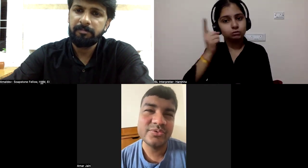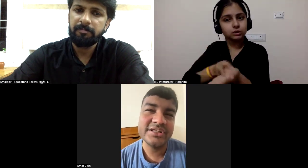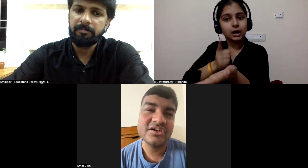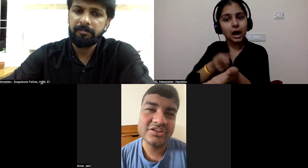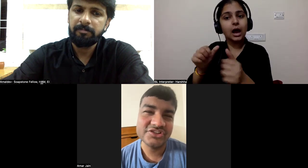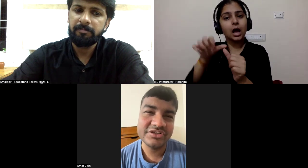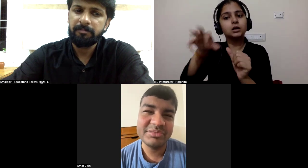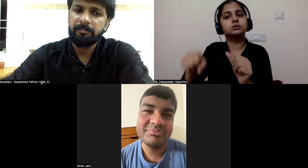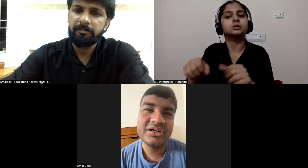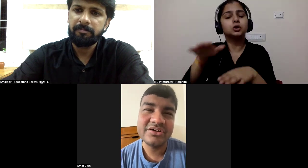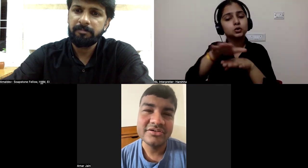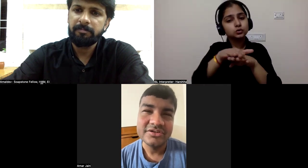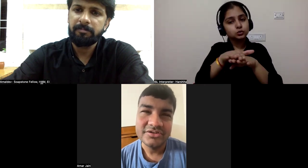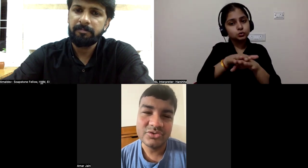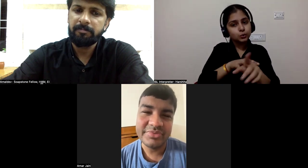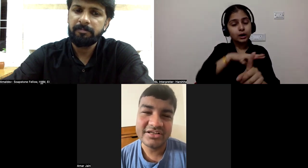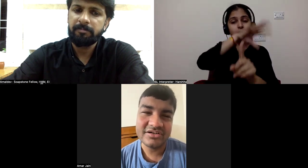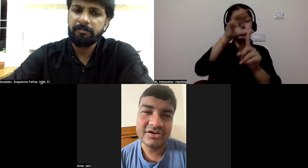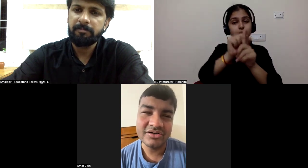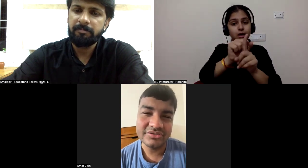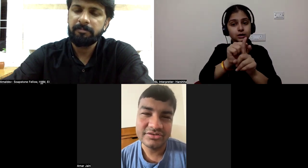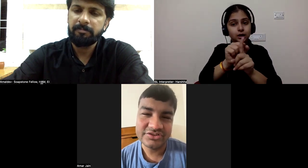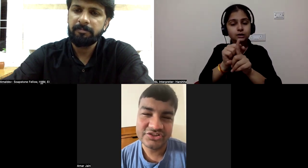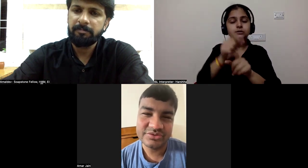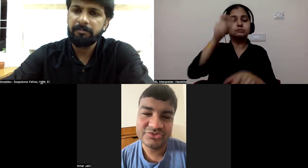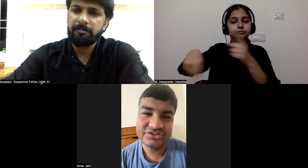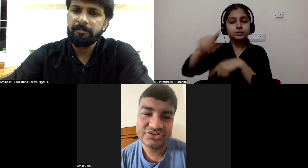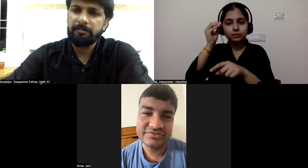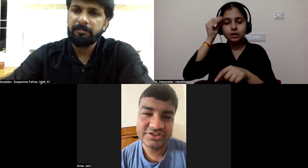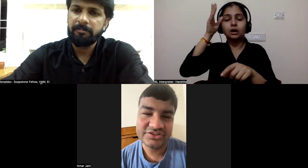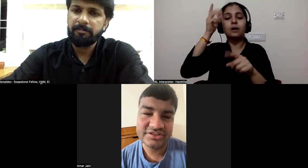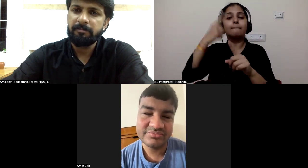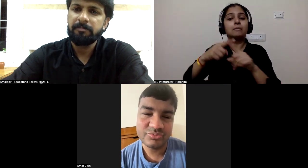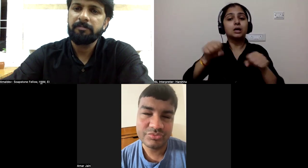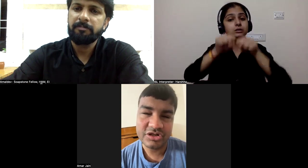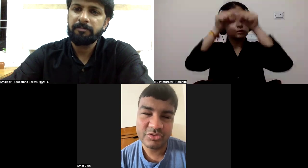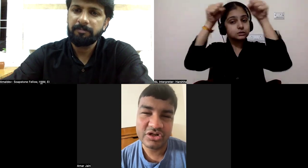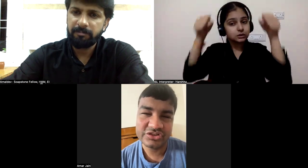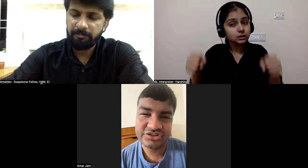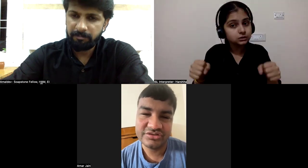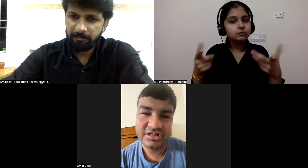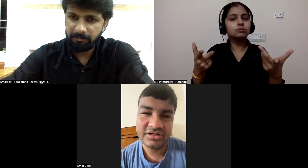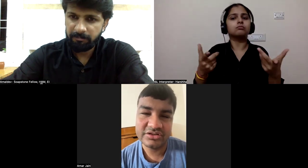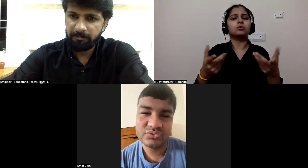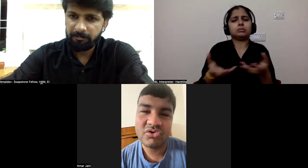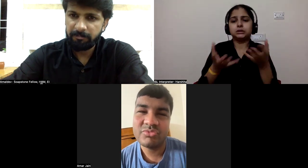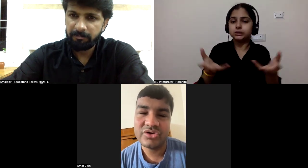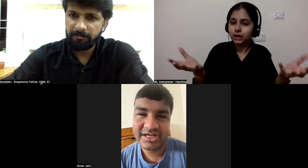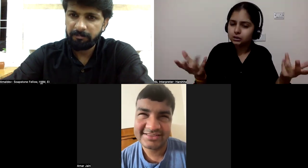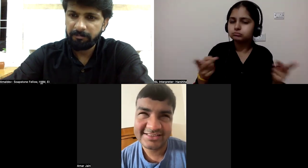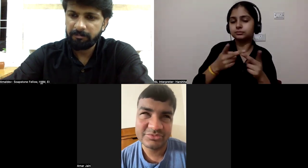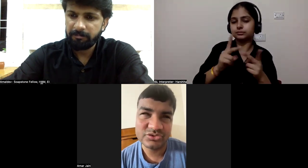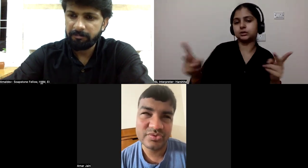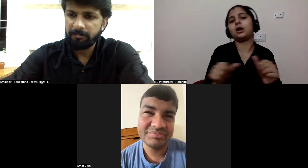when slowly the culture will be built to make systems and services and products and so on